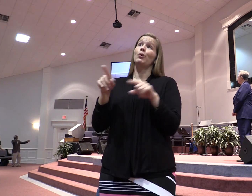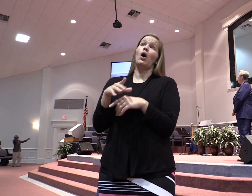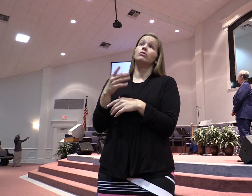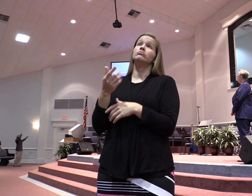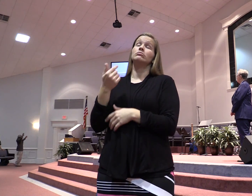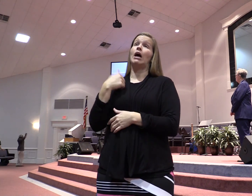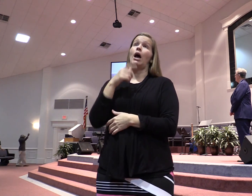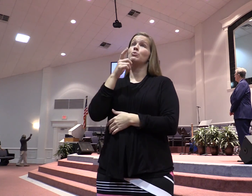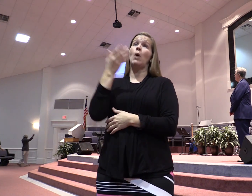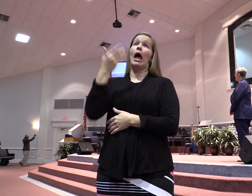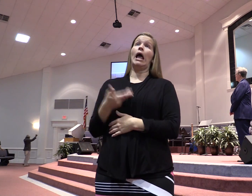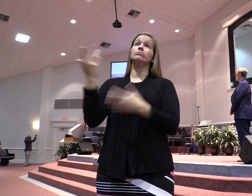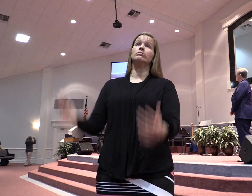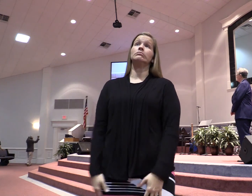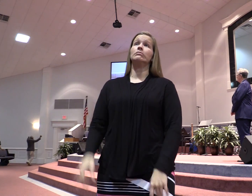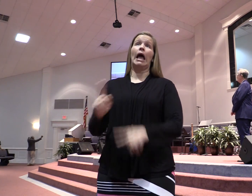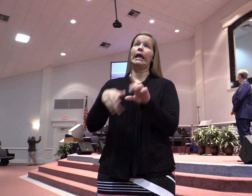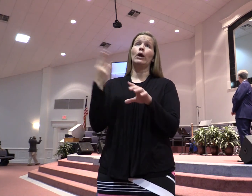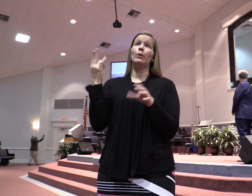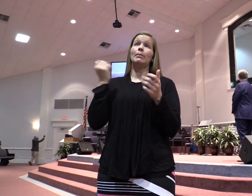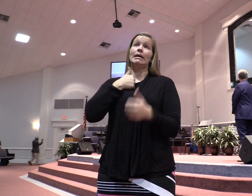can't get away from it. Right? Amen.